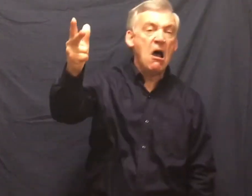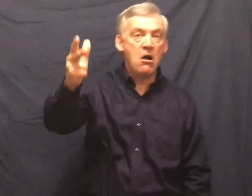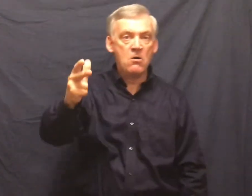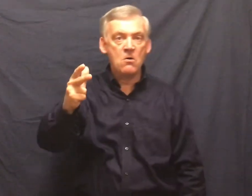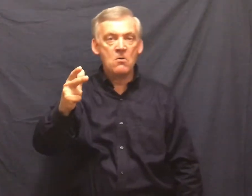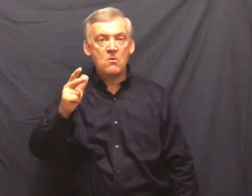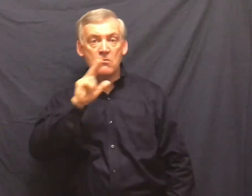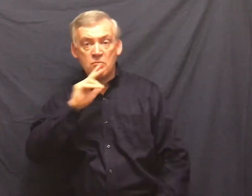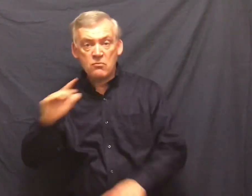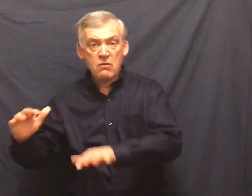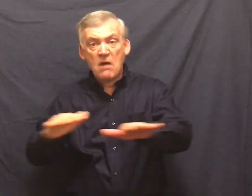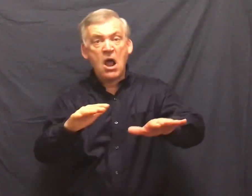ashes.